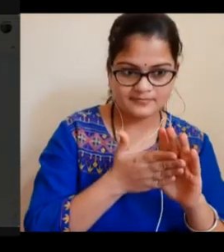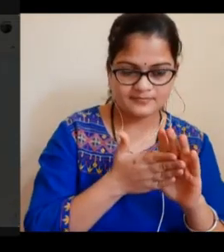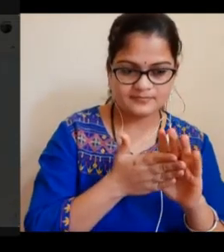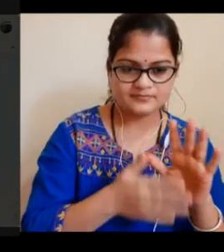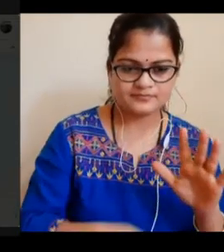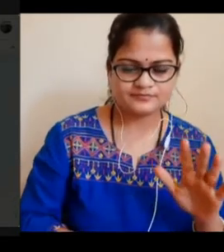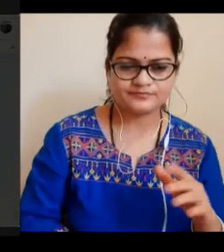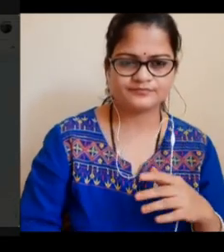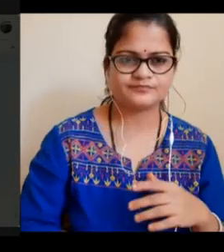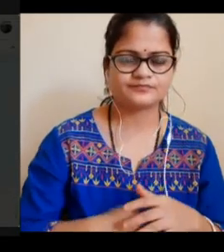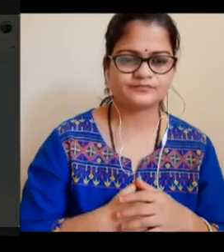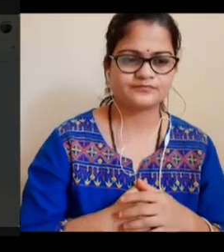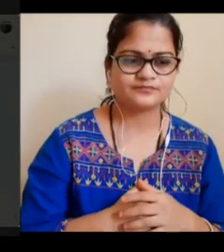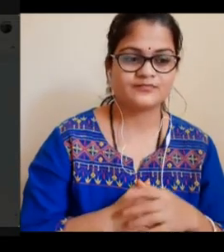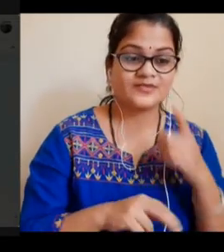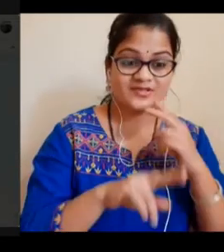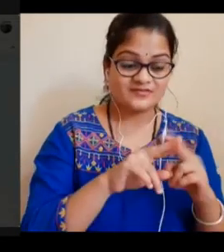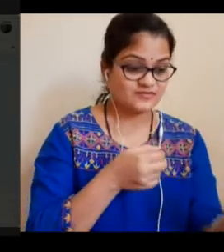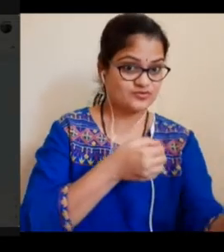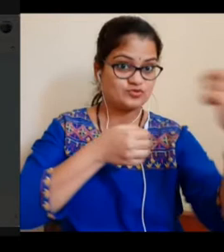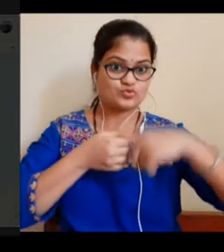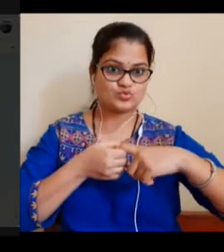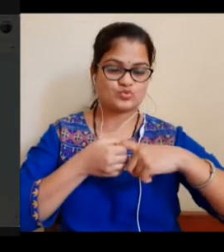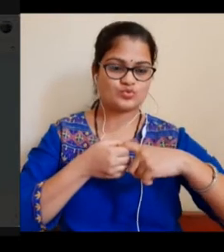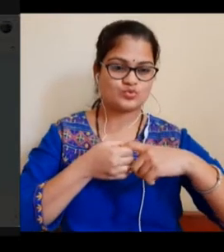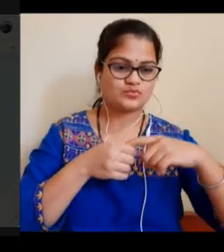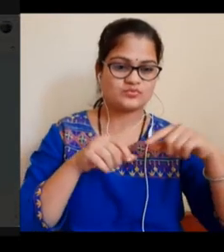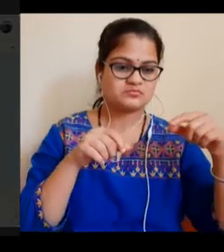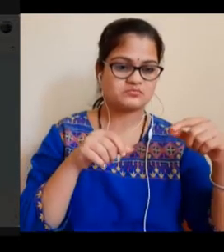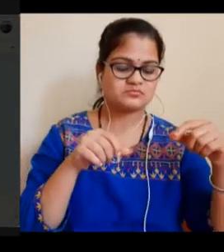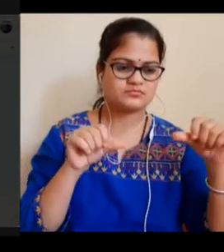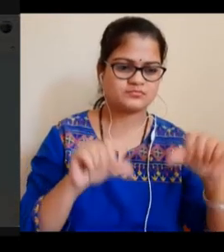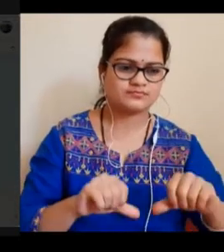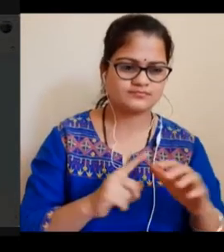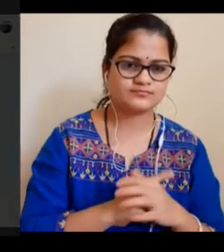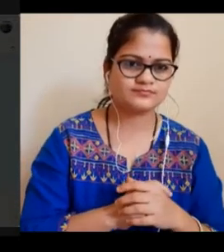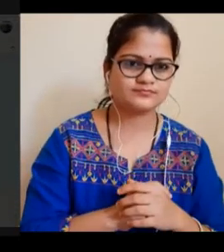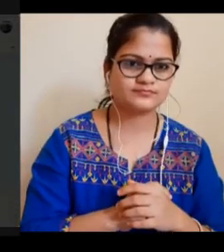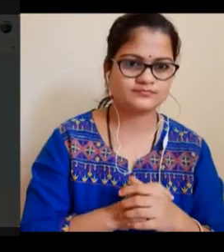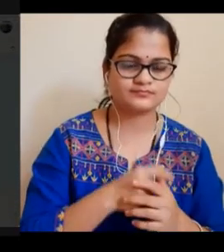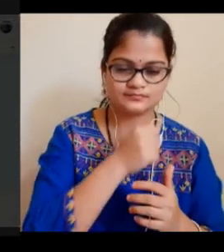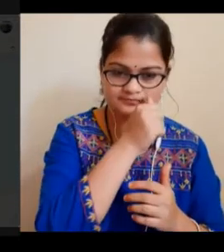I'm Okay, let's echoing. start. You no, if you can't join the demo, it's okay.